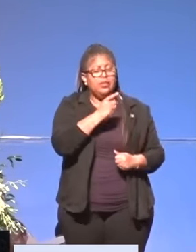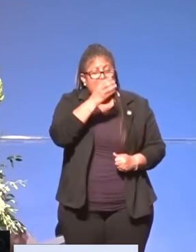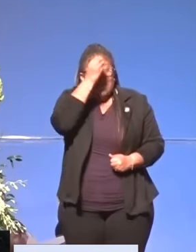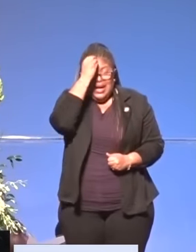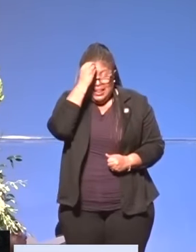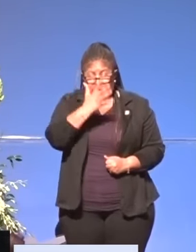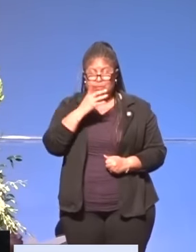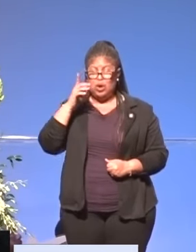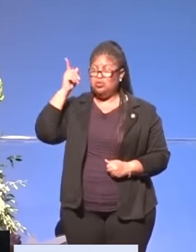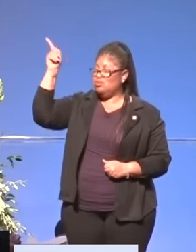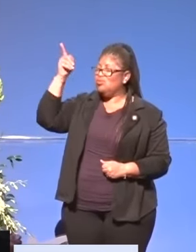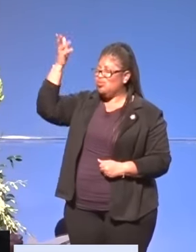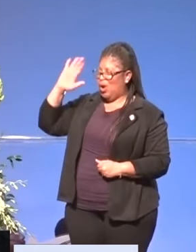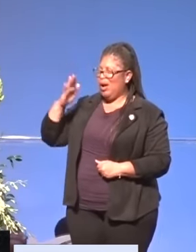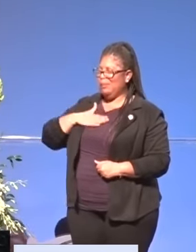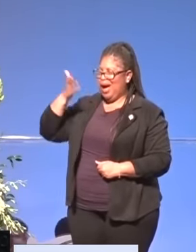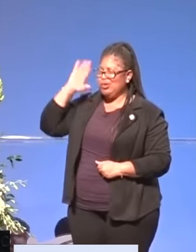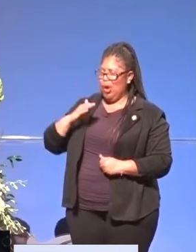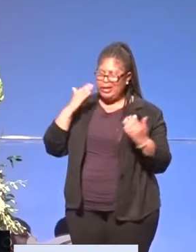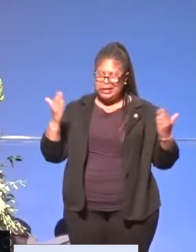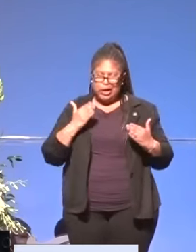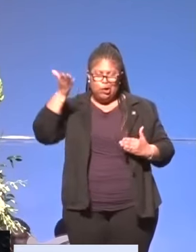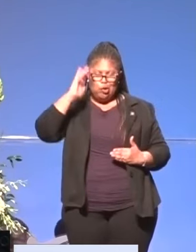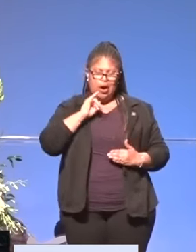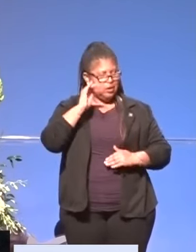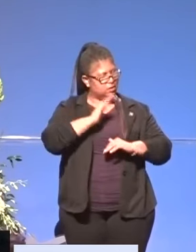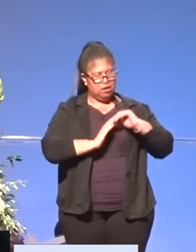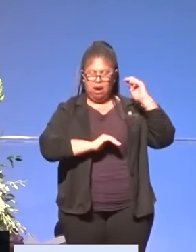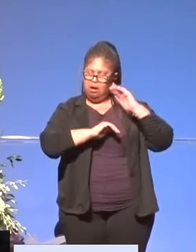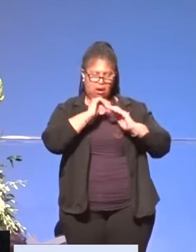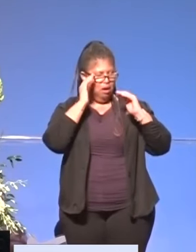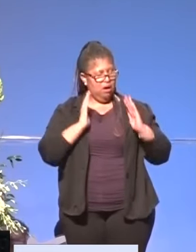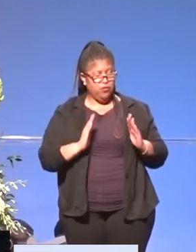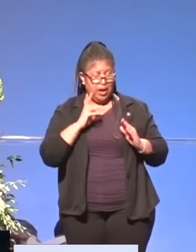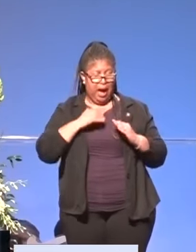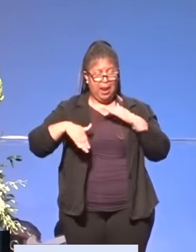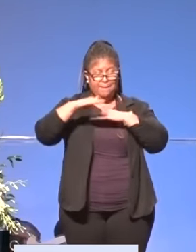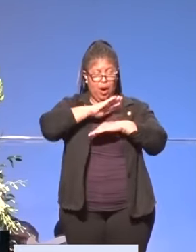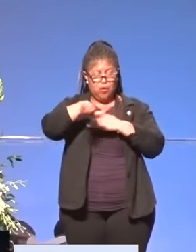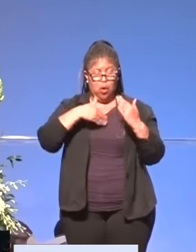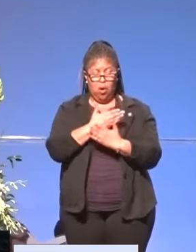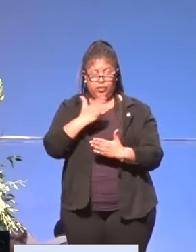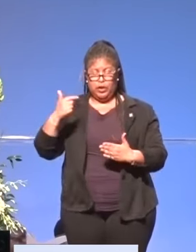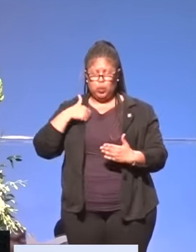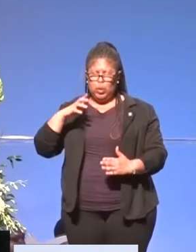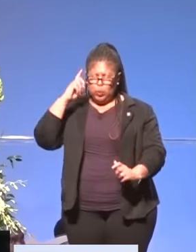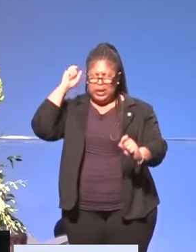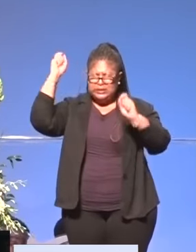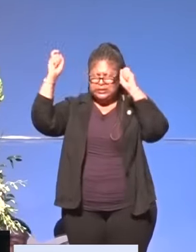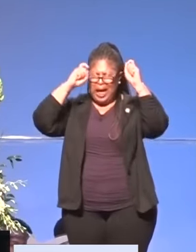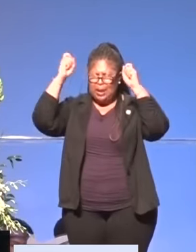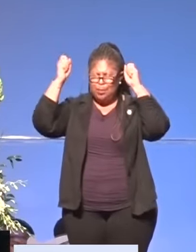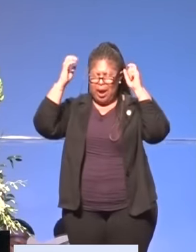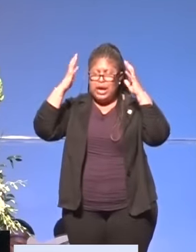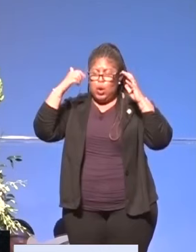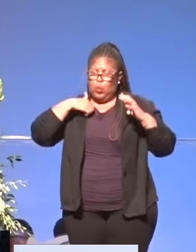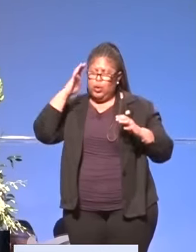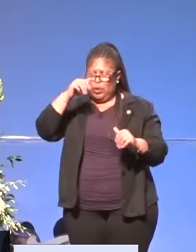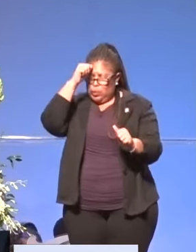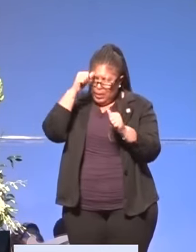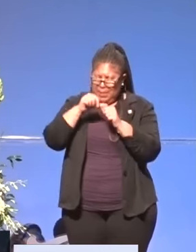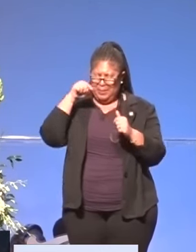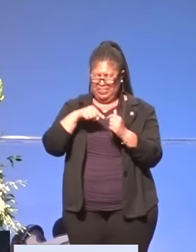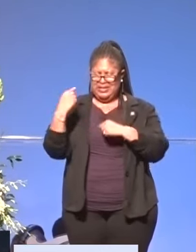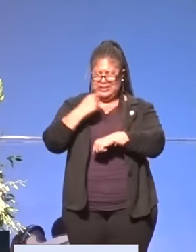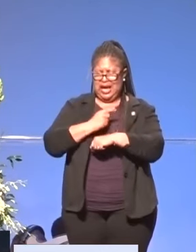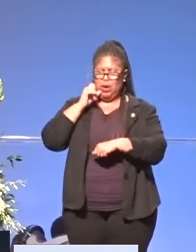my God is here. That my God is a comforter. And above all things, we will celebrate. We will remember these days. And